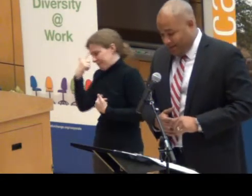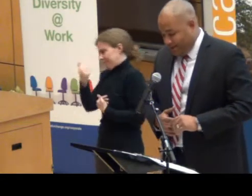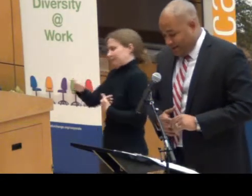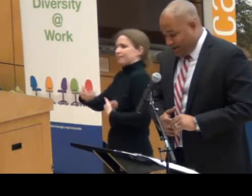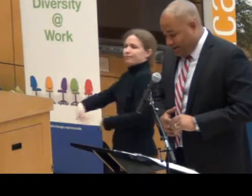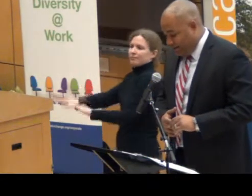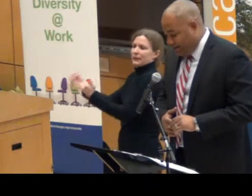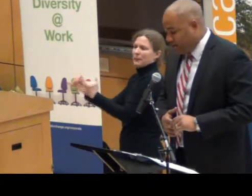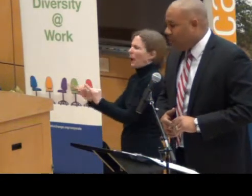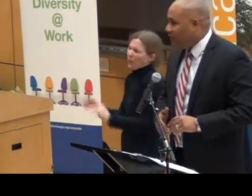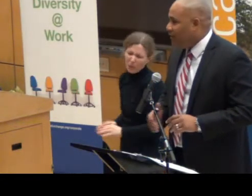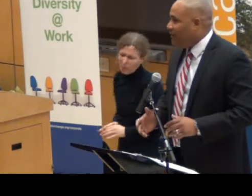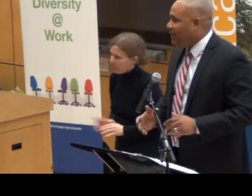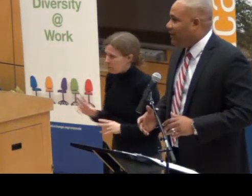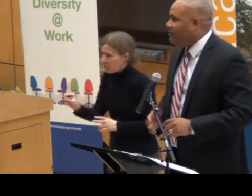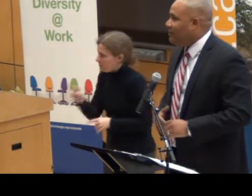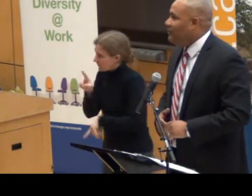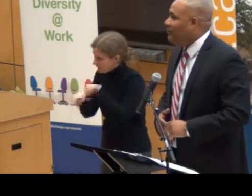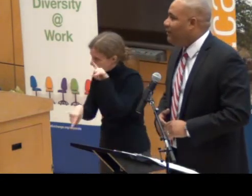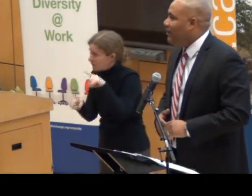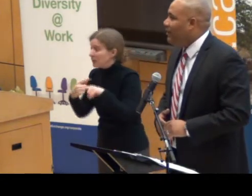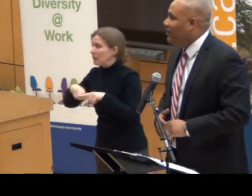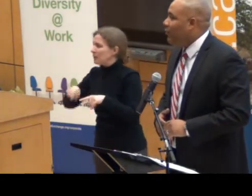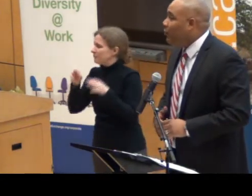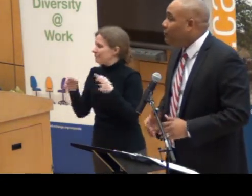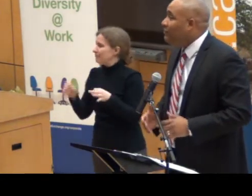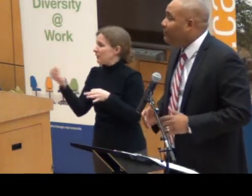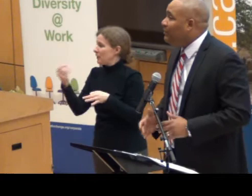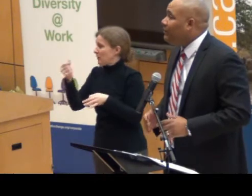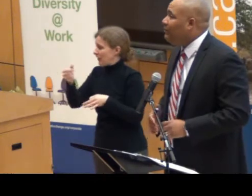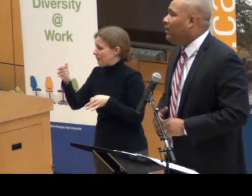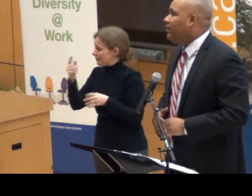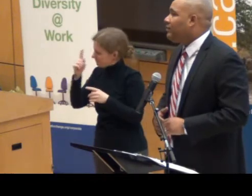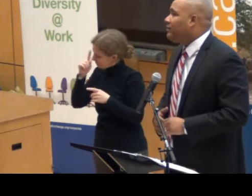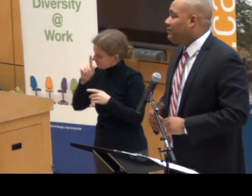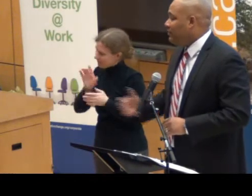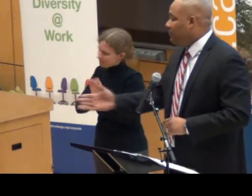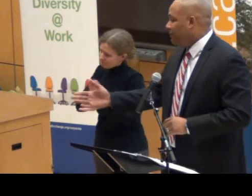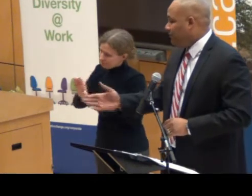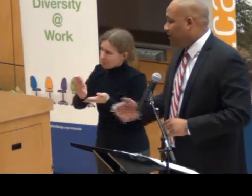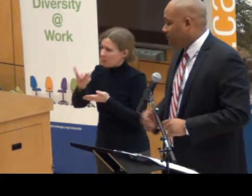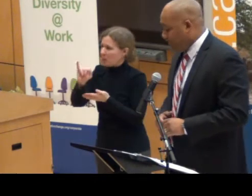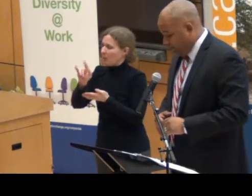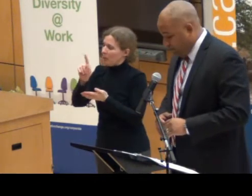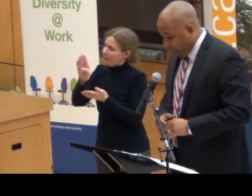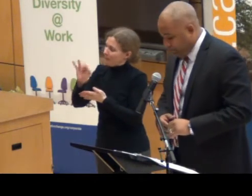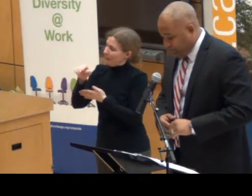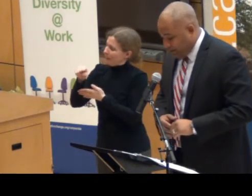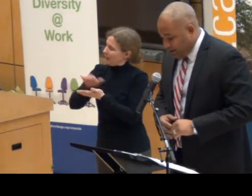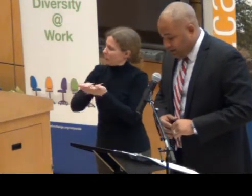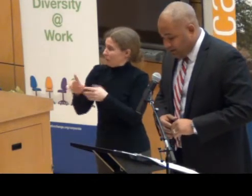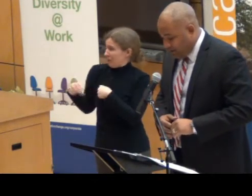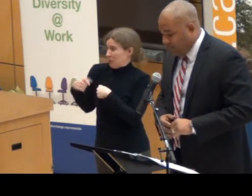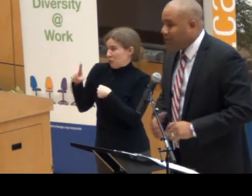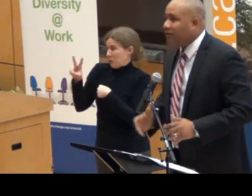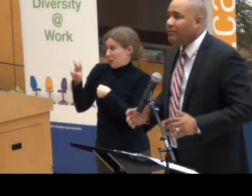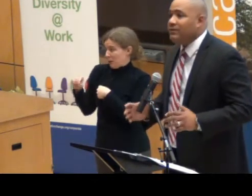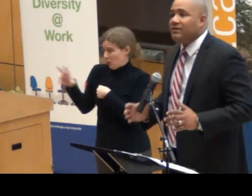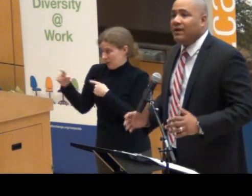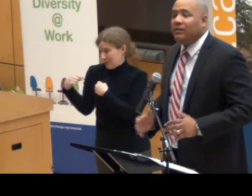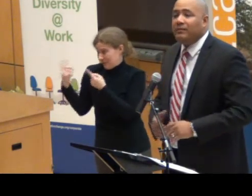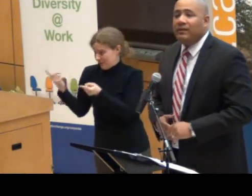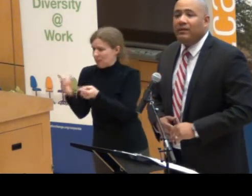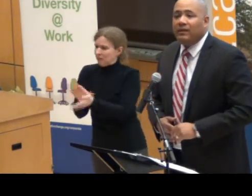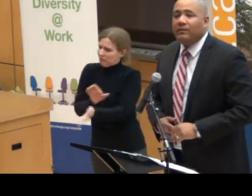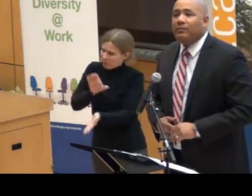more. And that's why we've invested almost $1 billion since 2003 to help